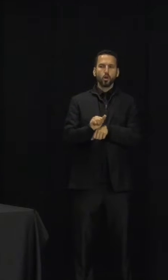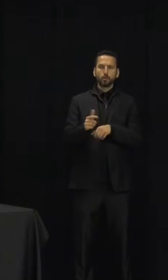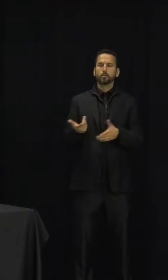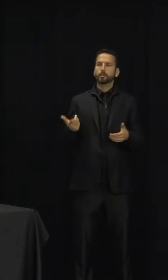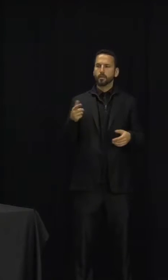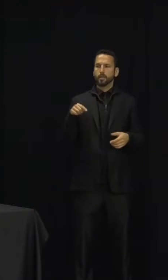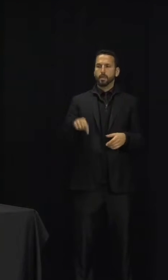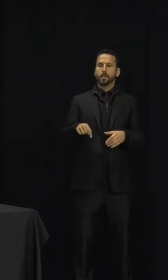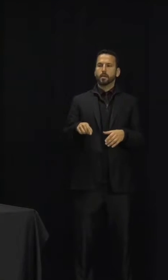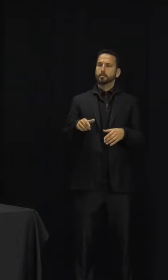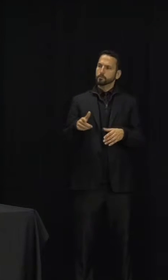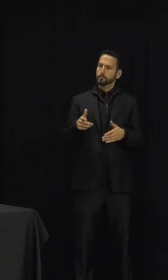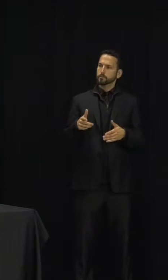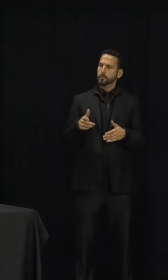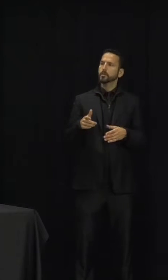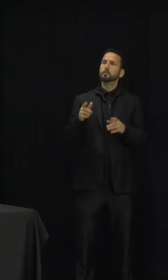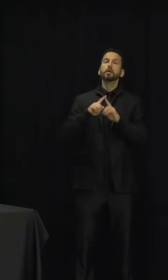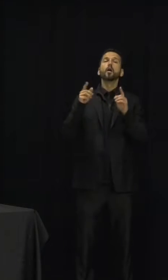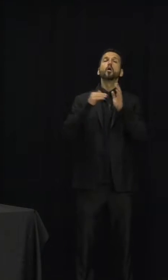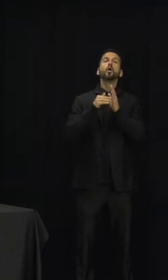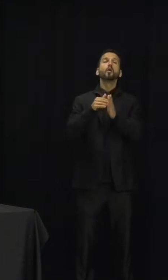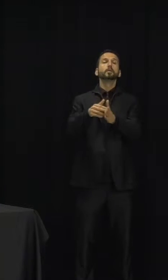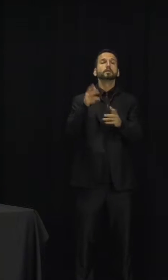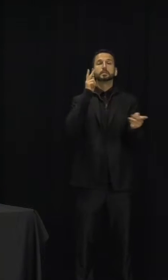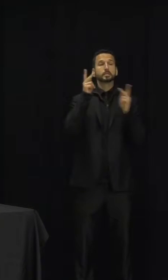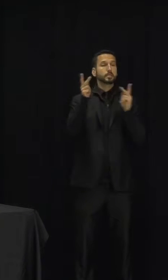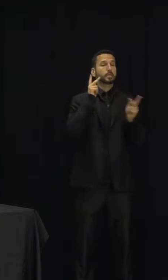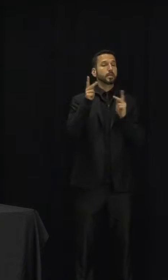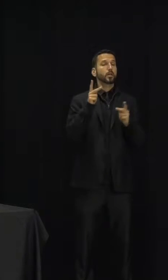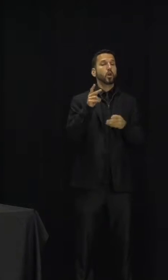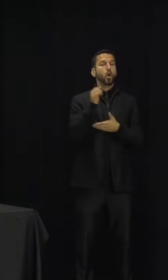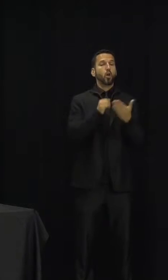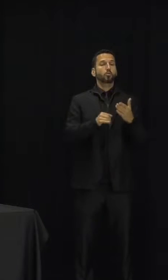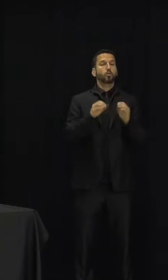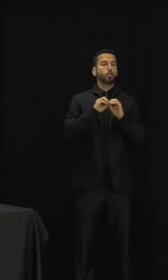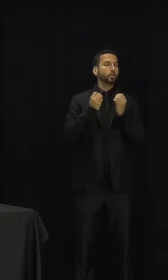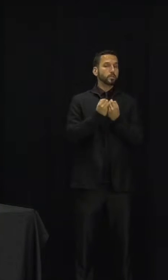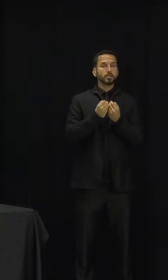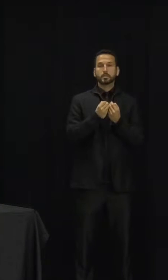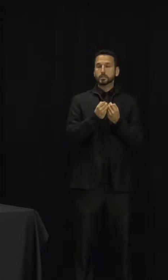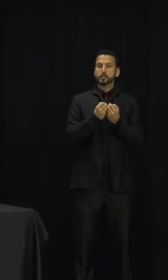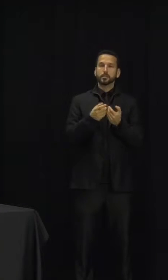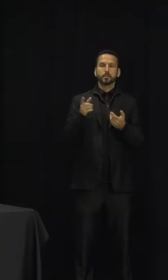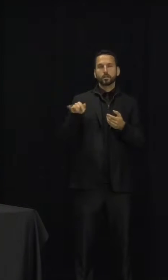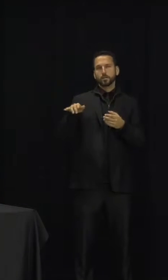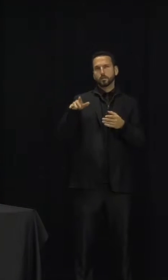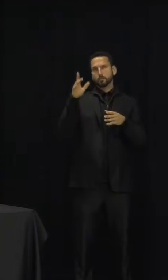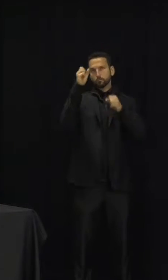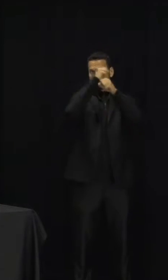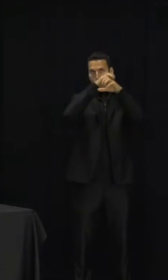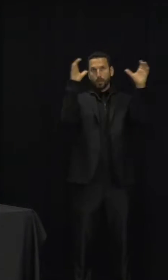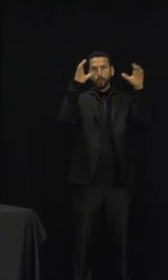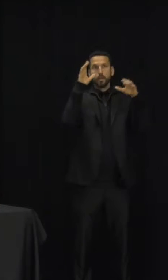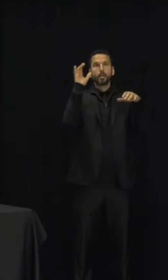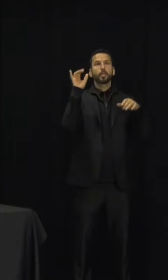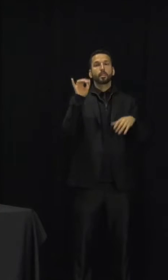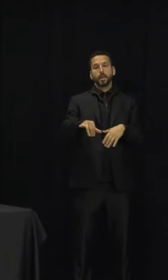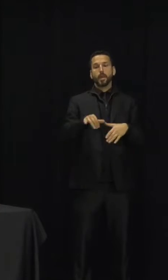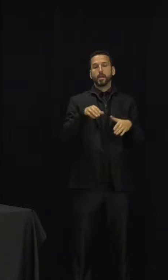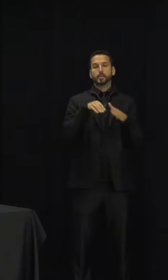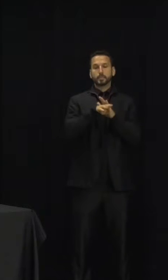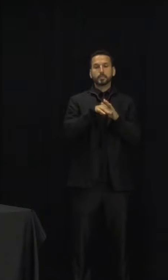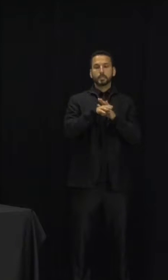Now, either that's because the data collection process itself was faulty, which some claim, or